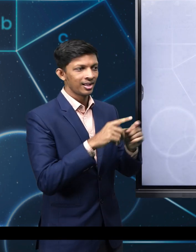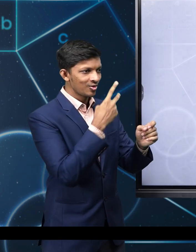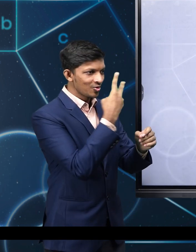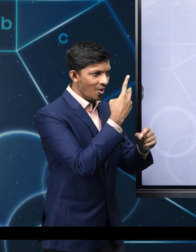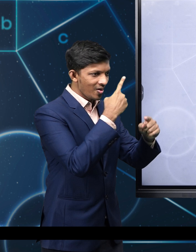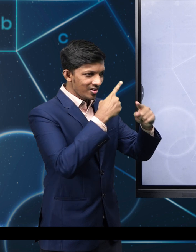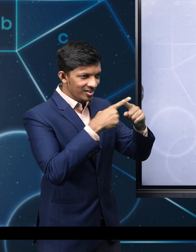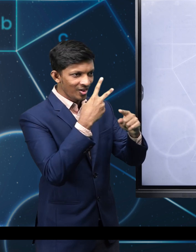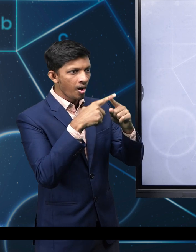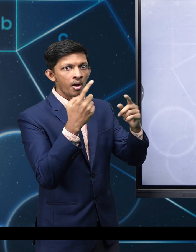and perfect square.